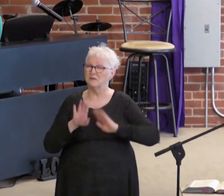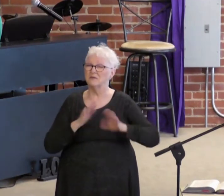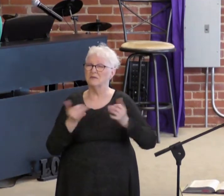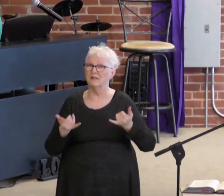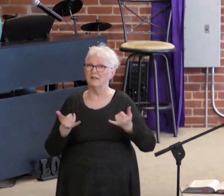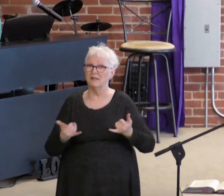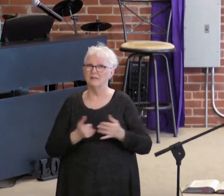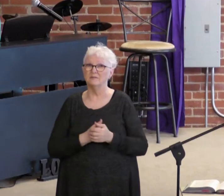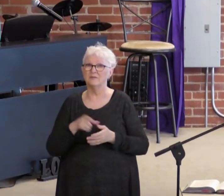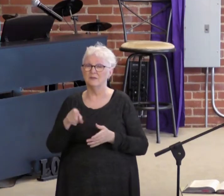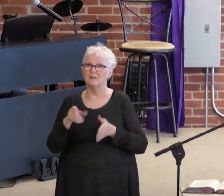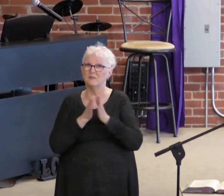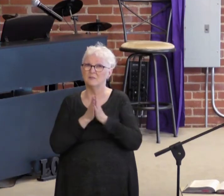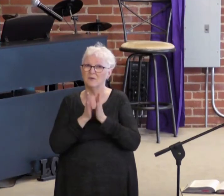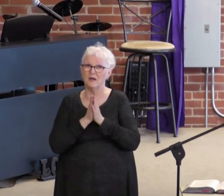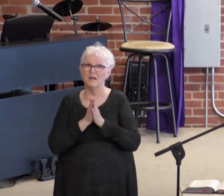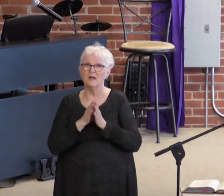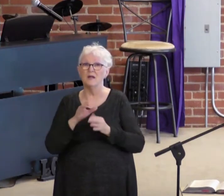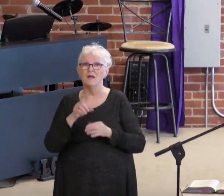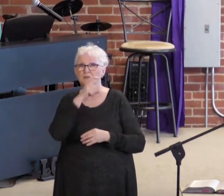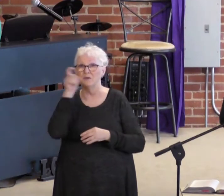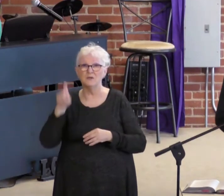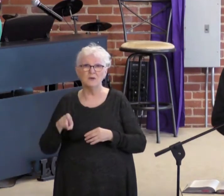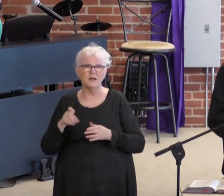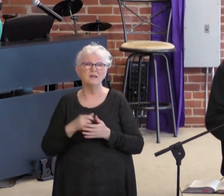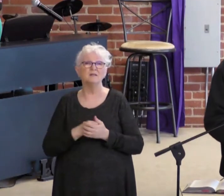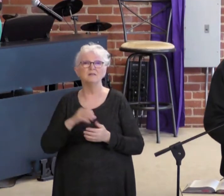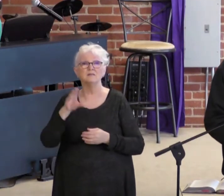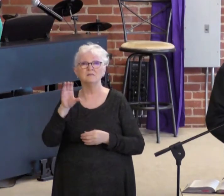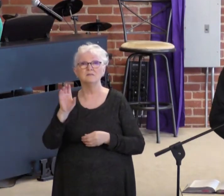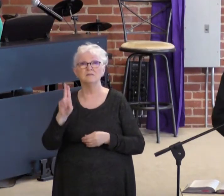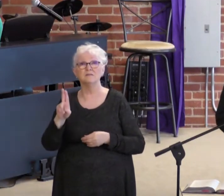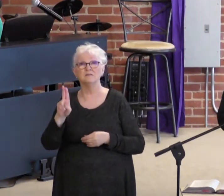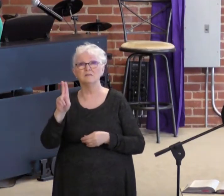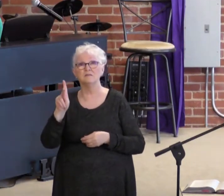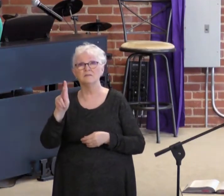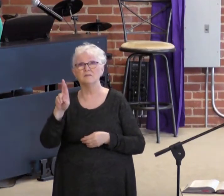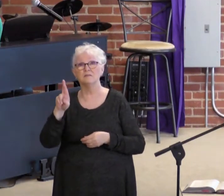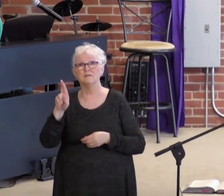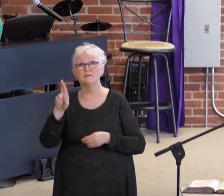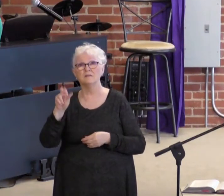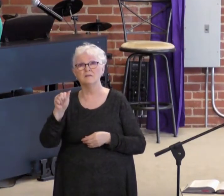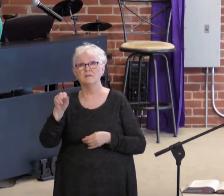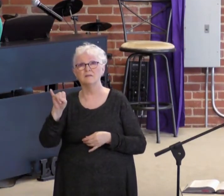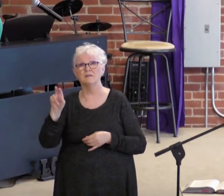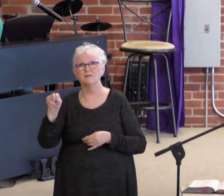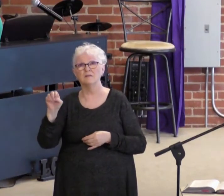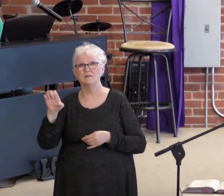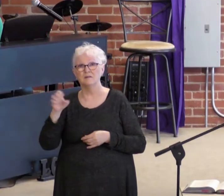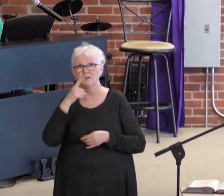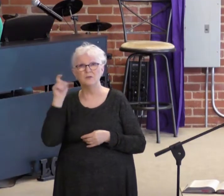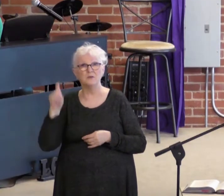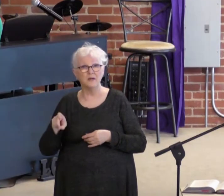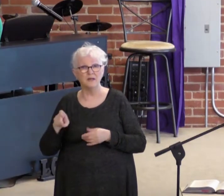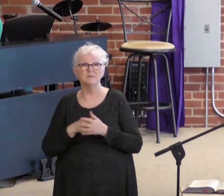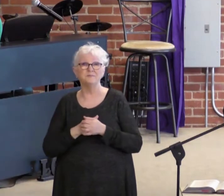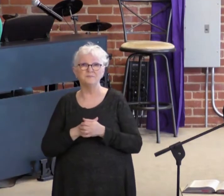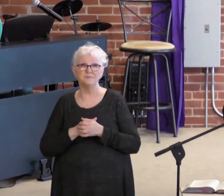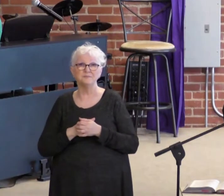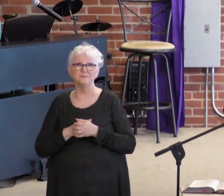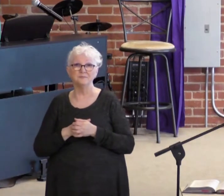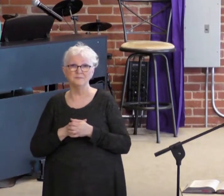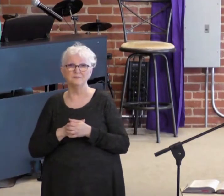pray for the Ukraine and all the places in the world that is war-torn and that are war-torn